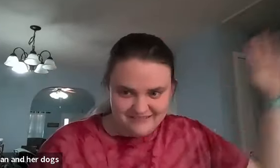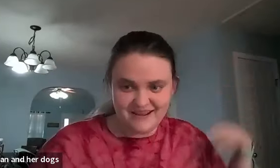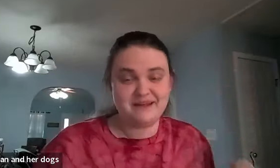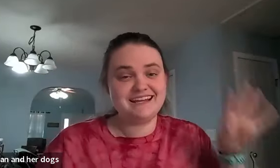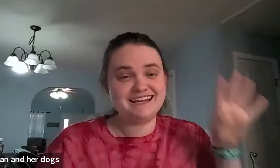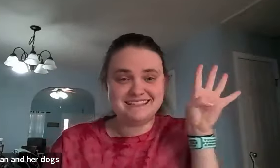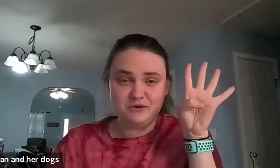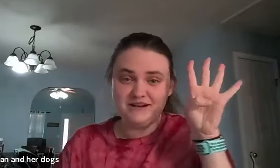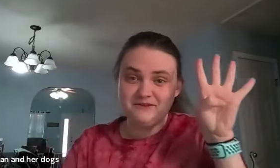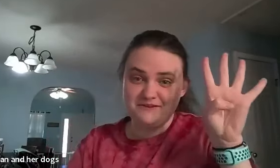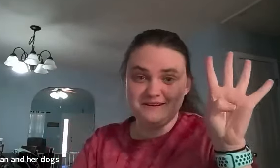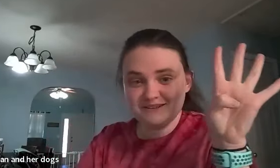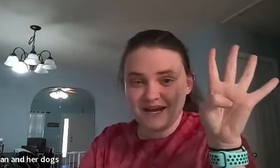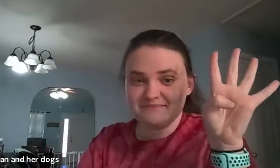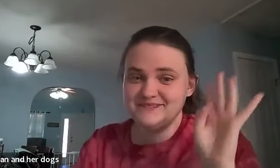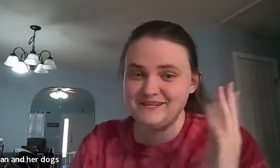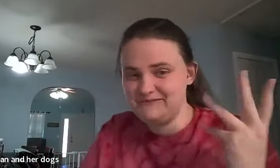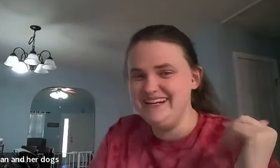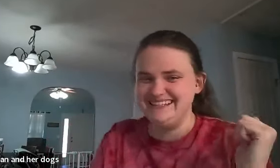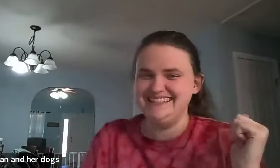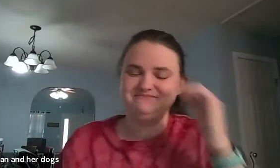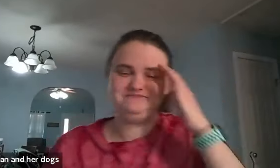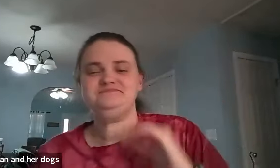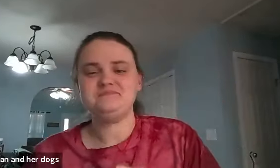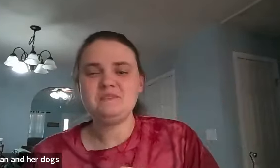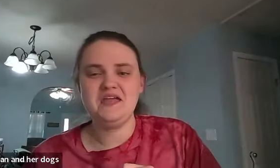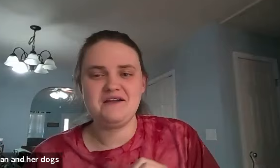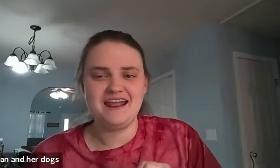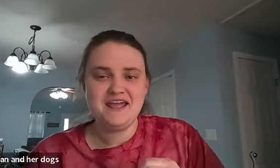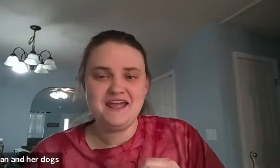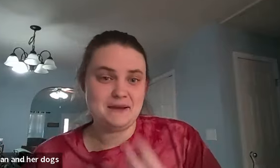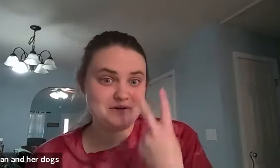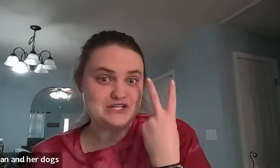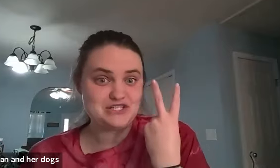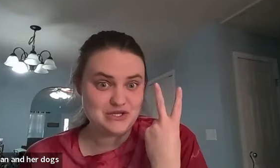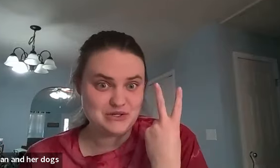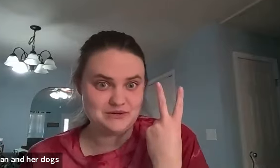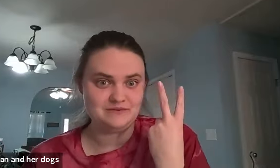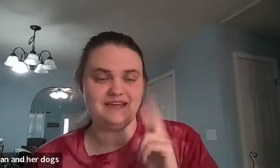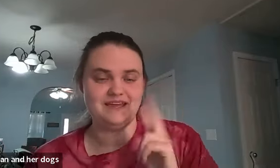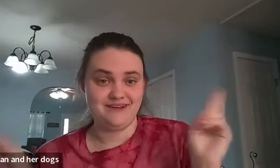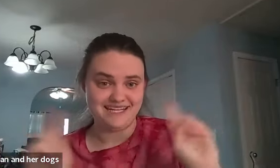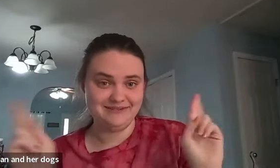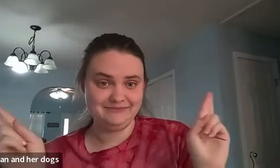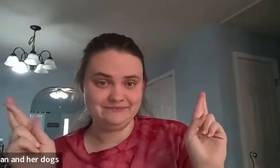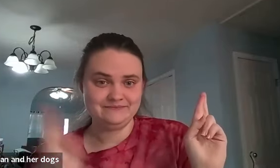I mean, I guess I did hold it up for a very long time. So all right, number two. Okay, ready?